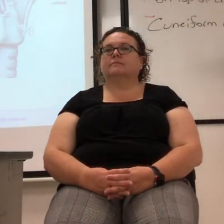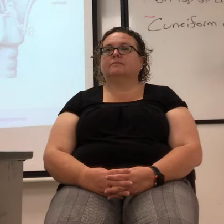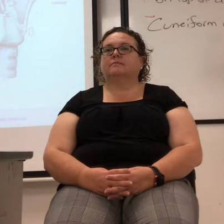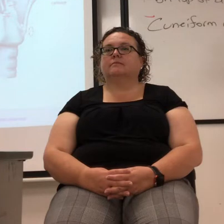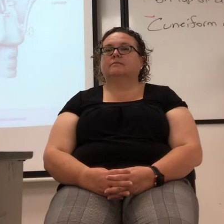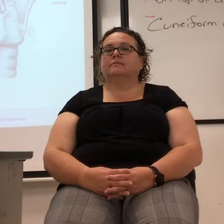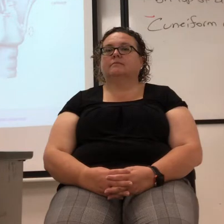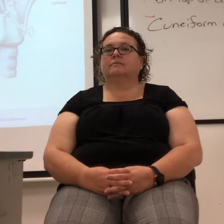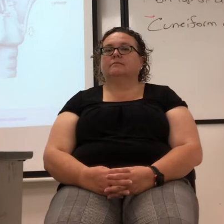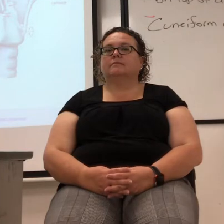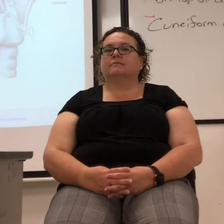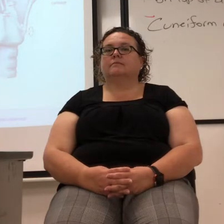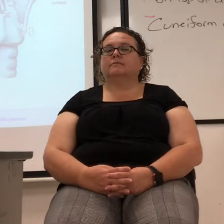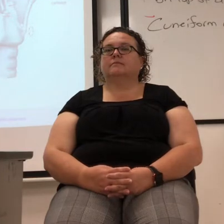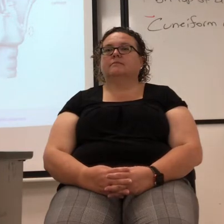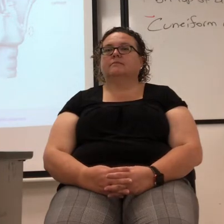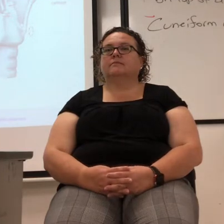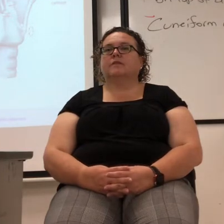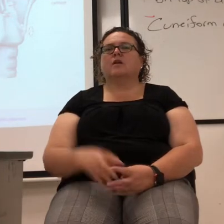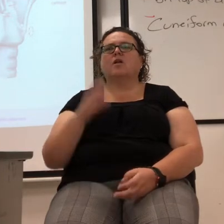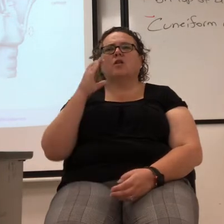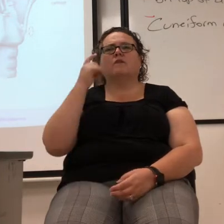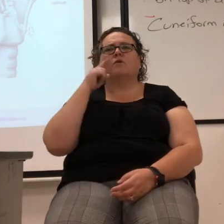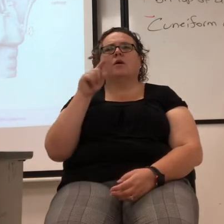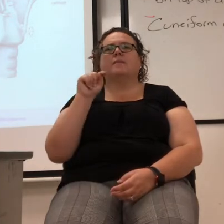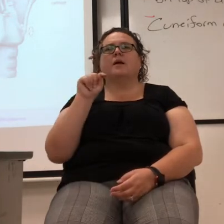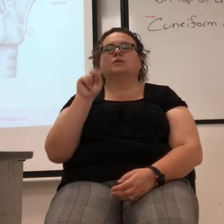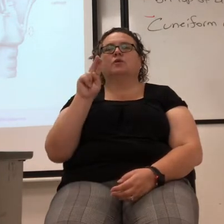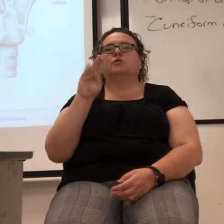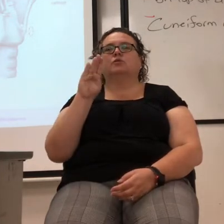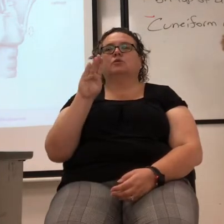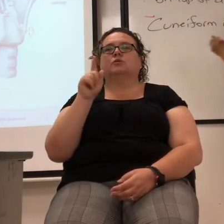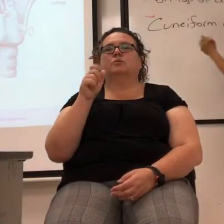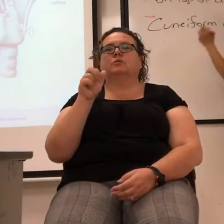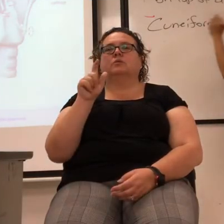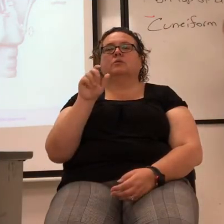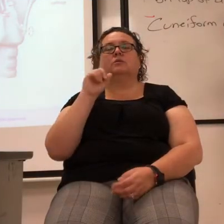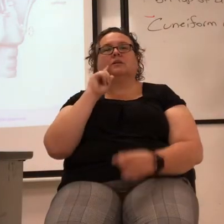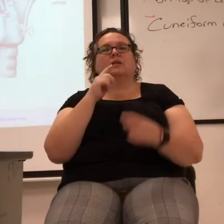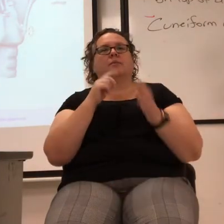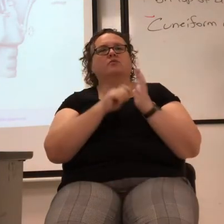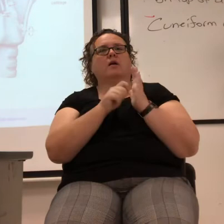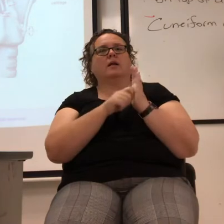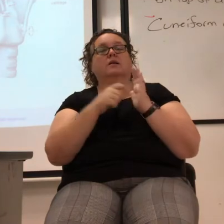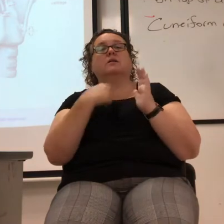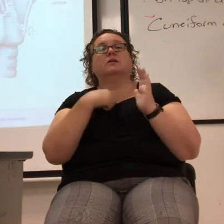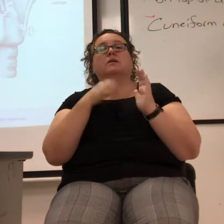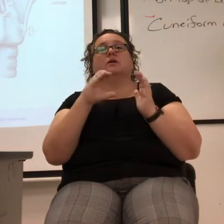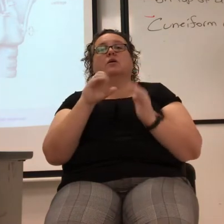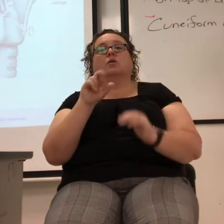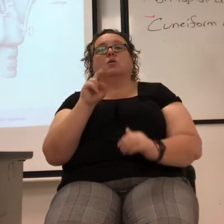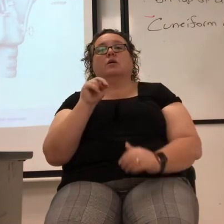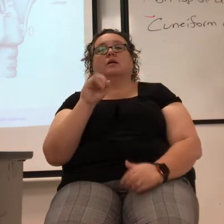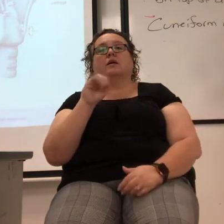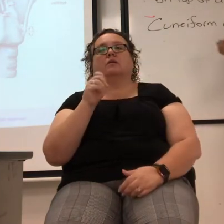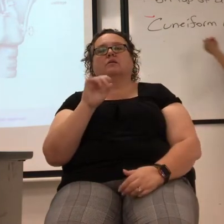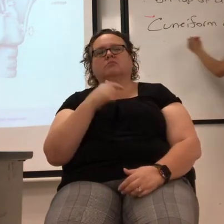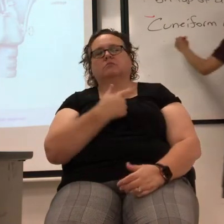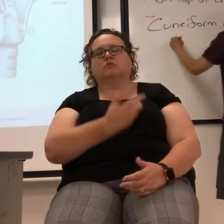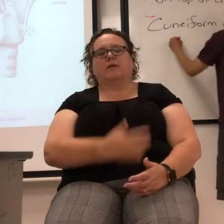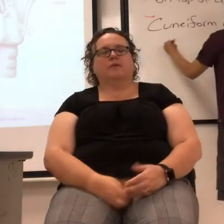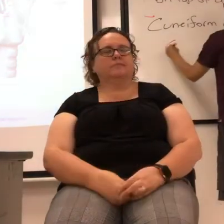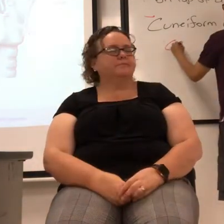this one. Look for them as tubercles. Let me write those terms on the board. Corniculate, cuneiform, tubercles.